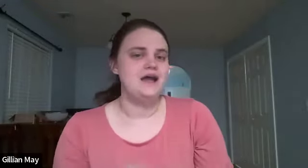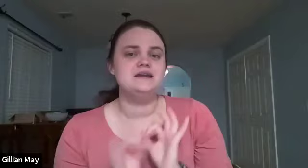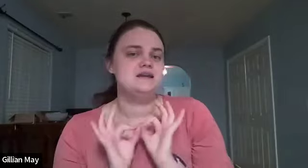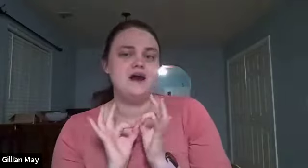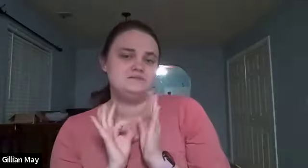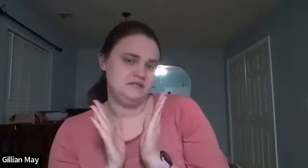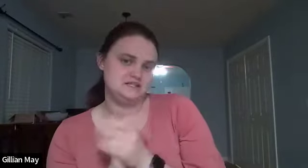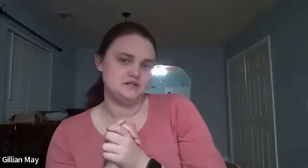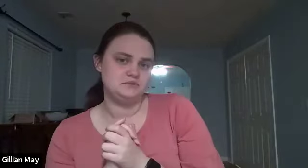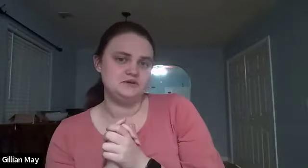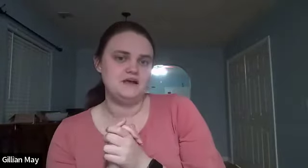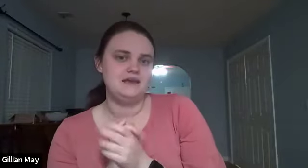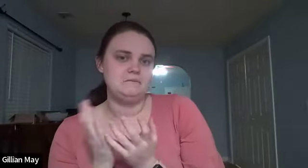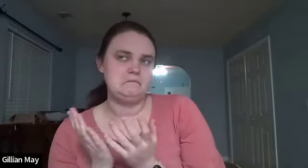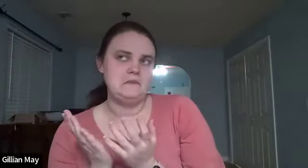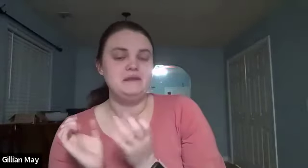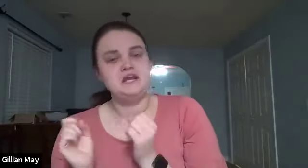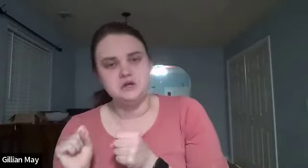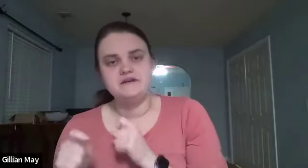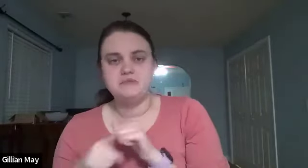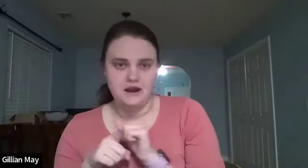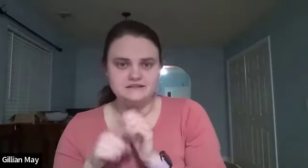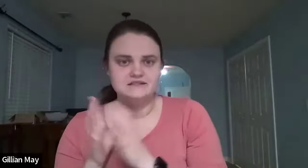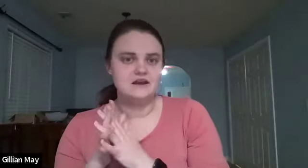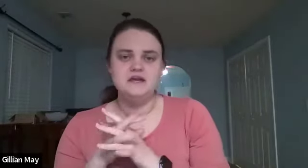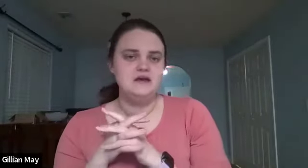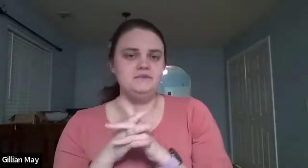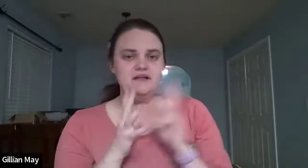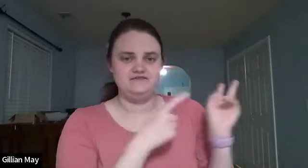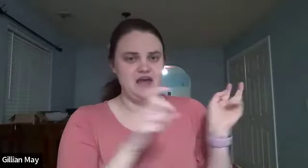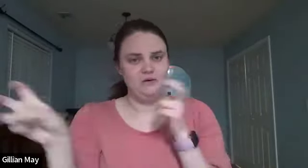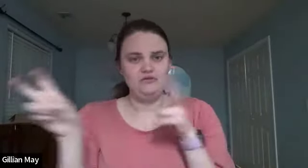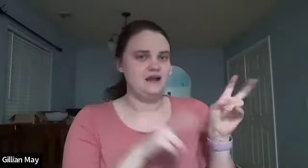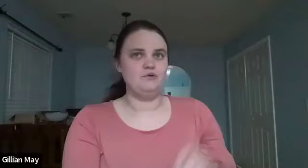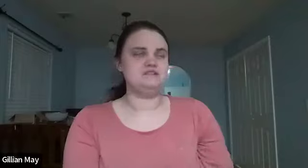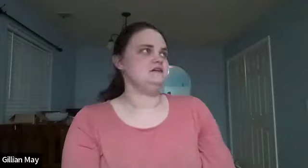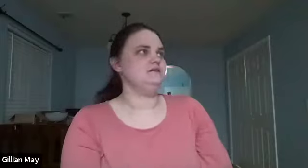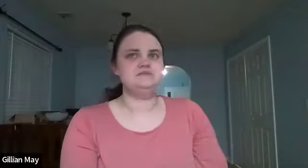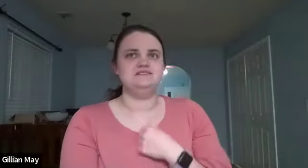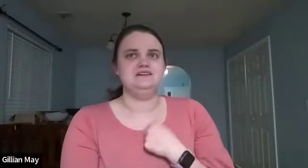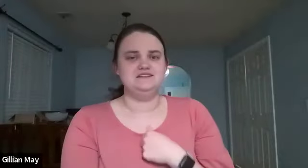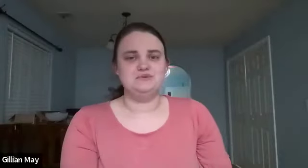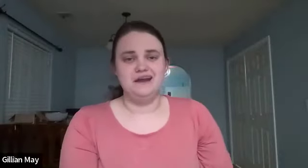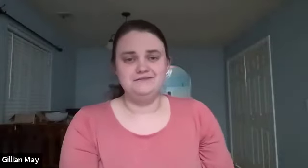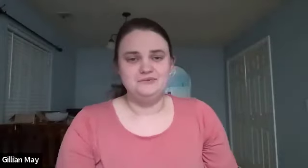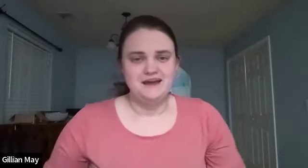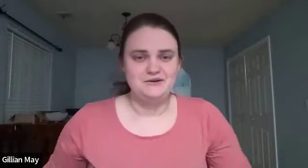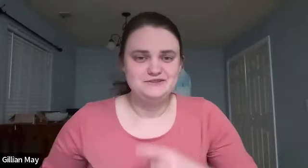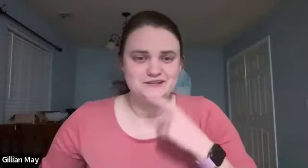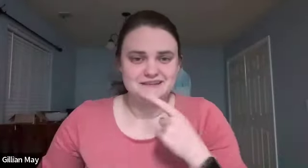I cannot be an interpreter. Like, I mean, I could if I practiced enough, but like that whole thing, I'm always like, oops. So I kind of feel bad. I always forget the